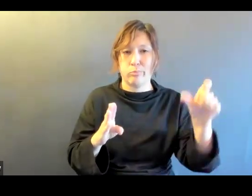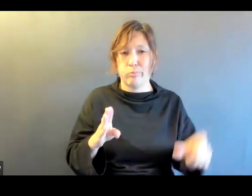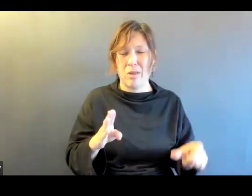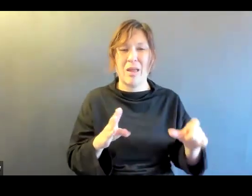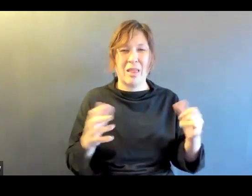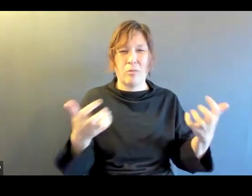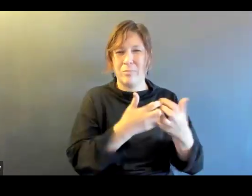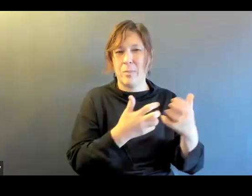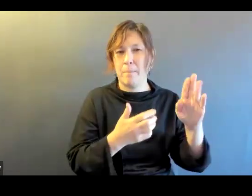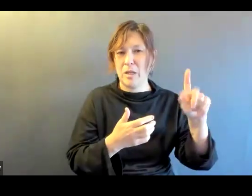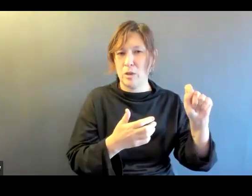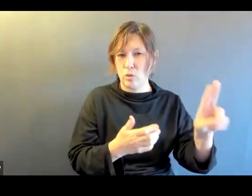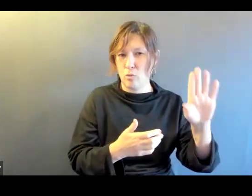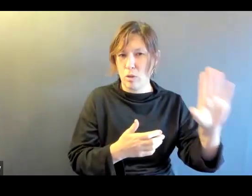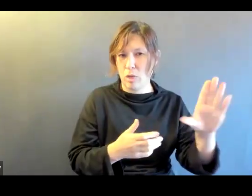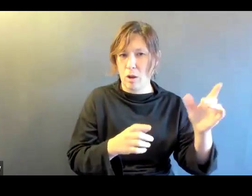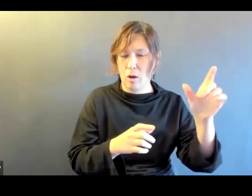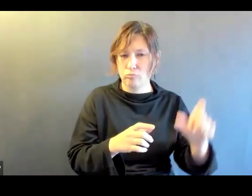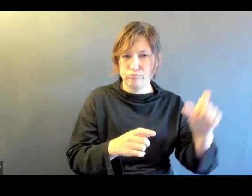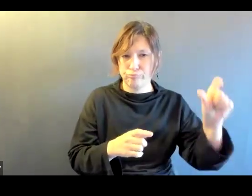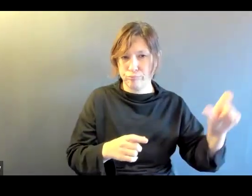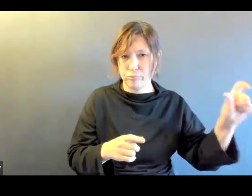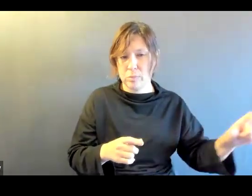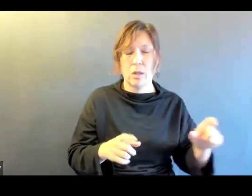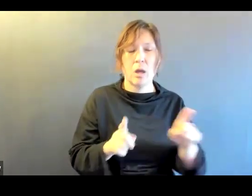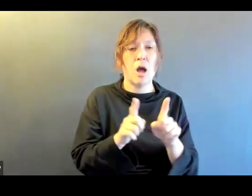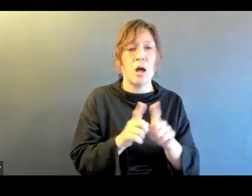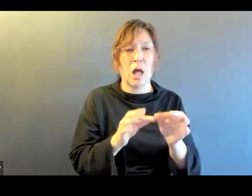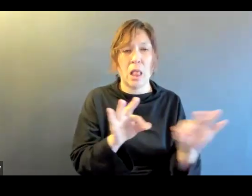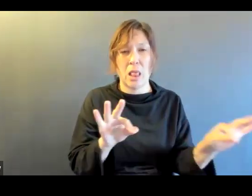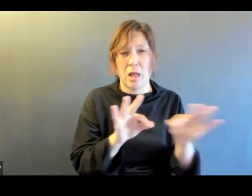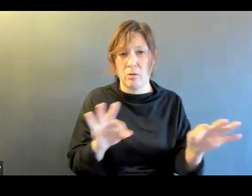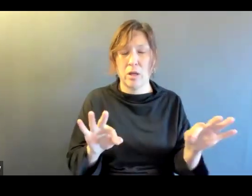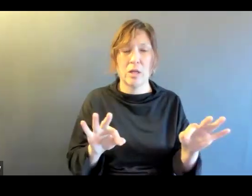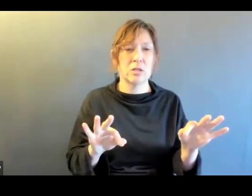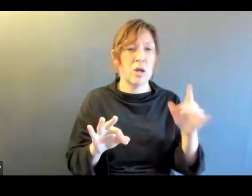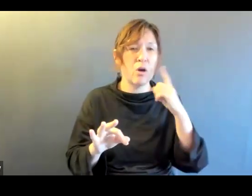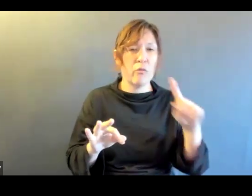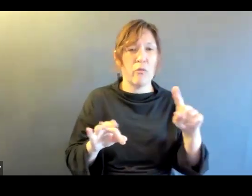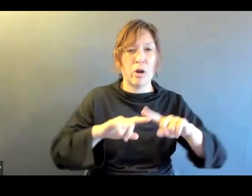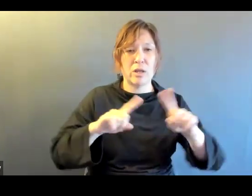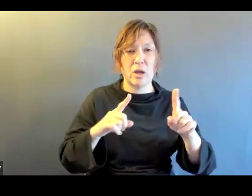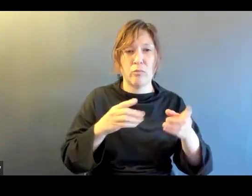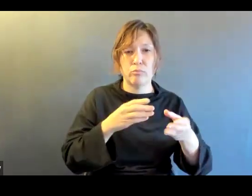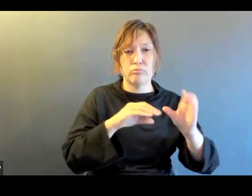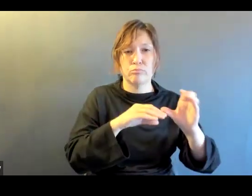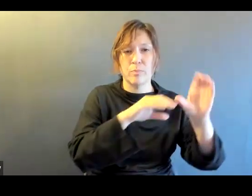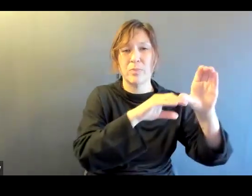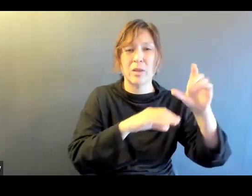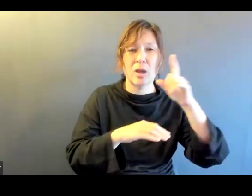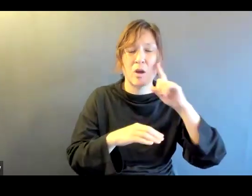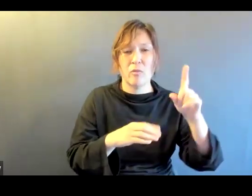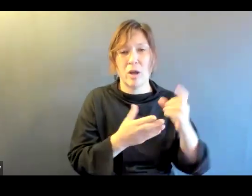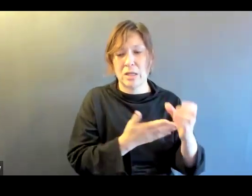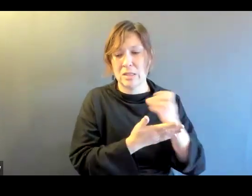Additionally, we have agreed to language that makes their education differentials and salary placement step a little bit